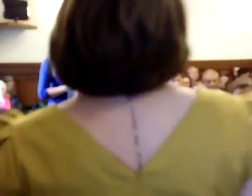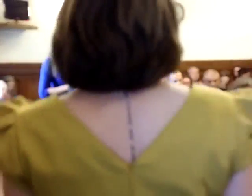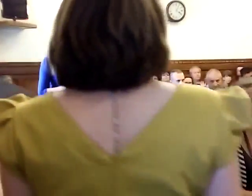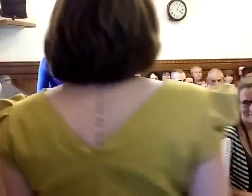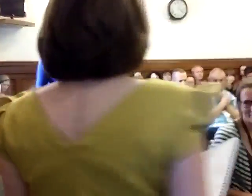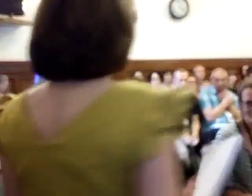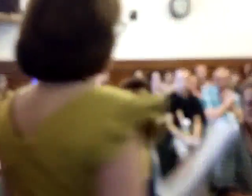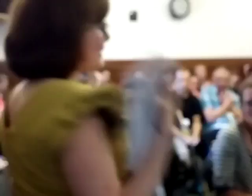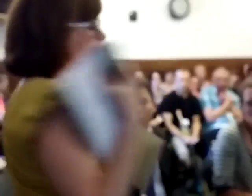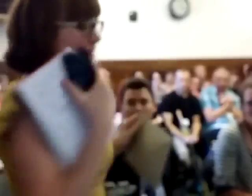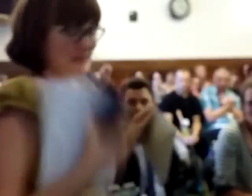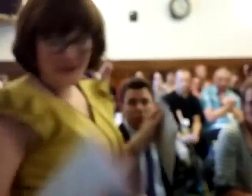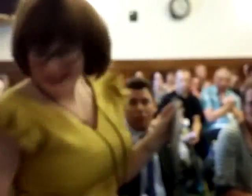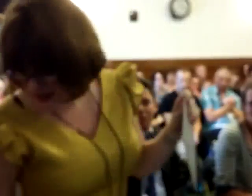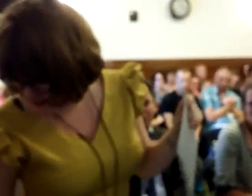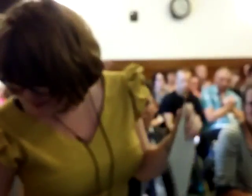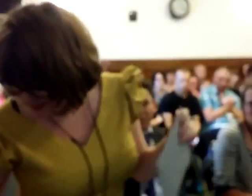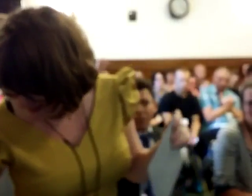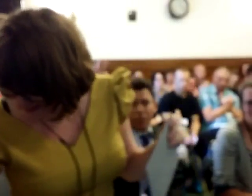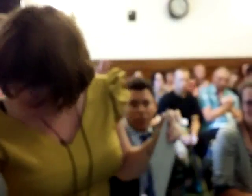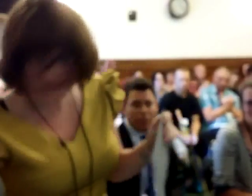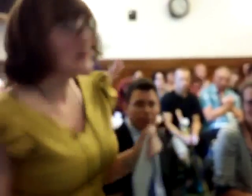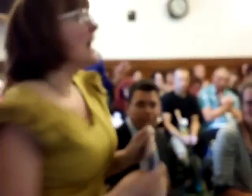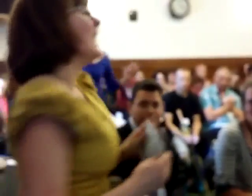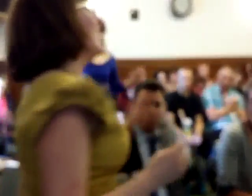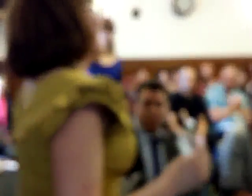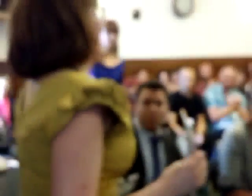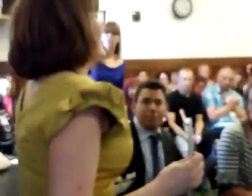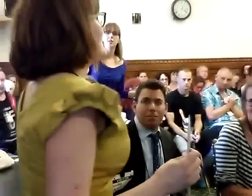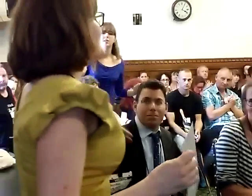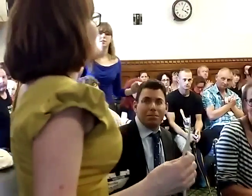It's a really small gesture, but I'm going to cry again.